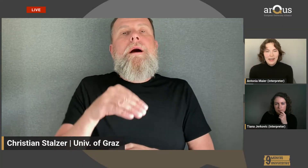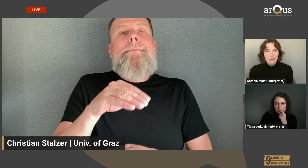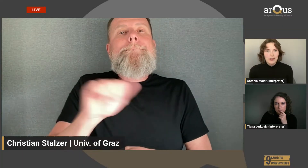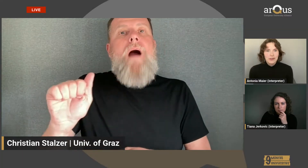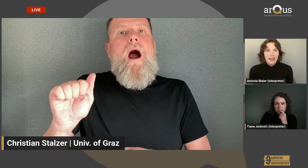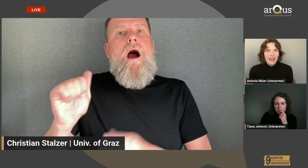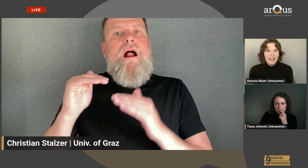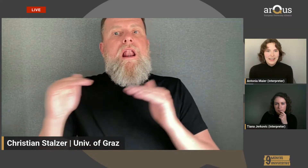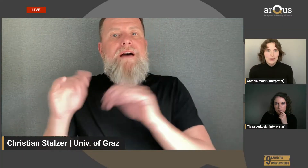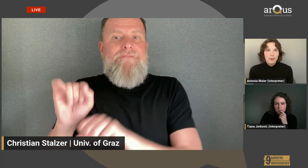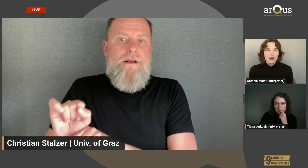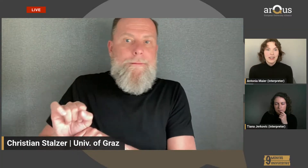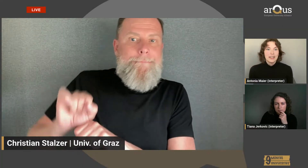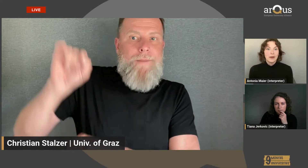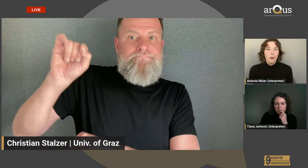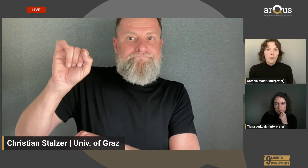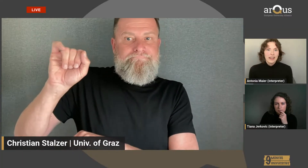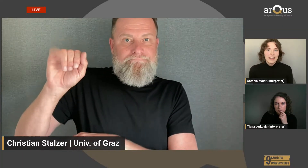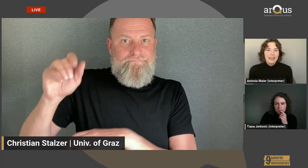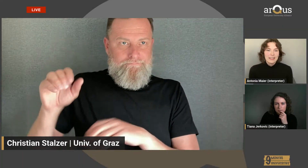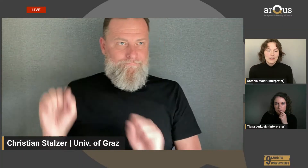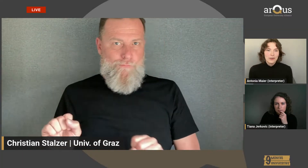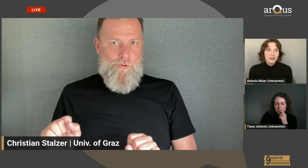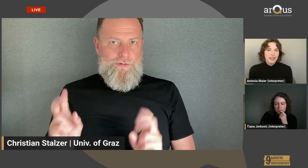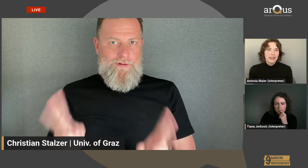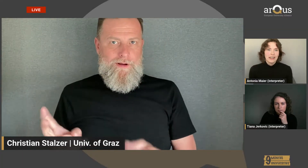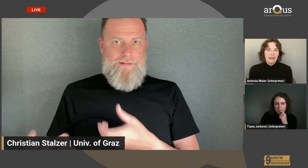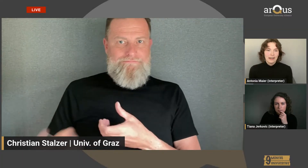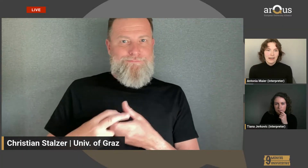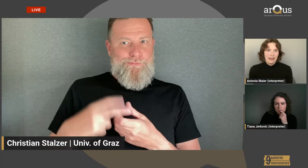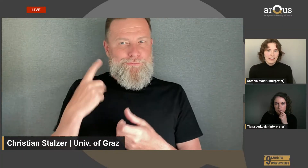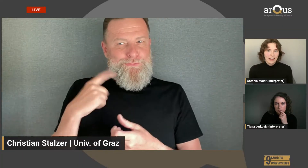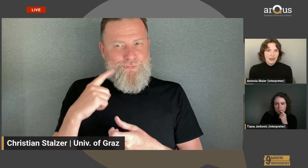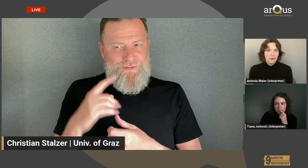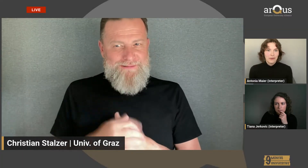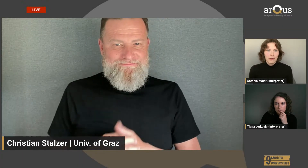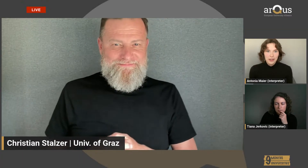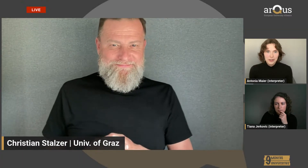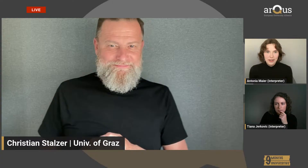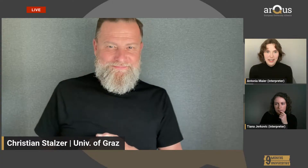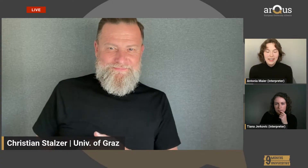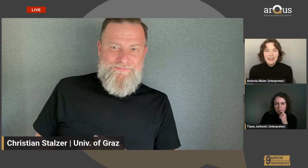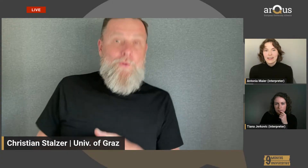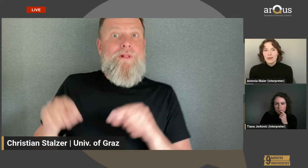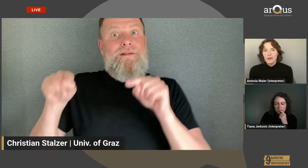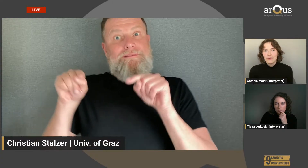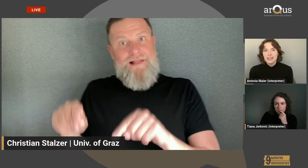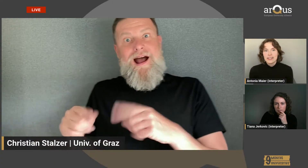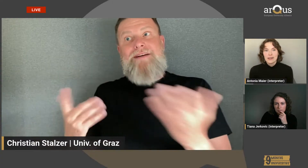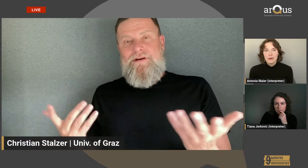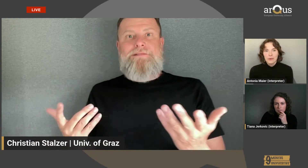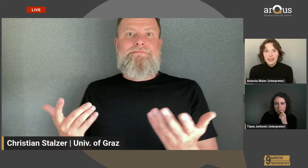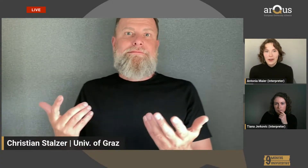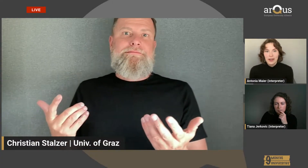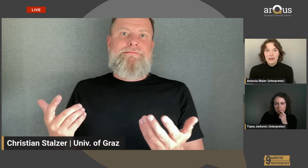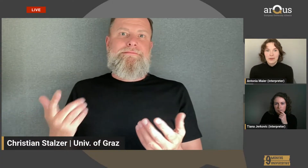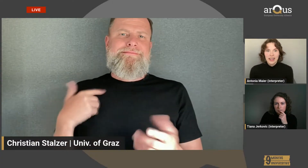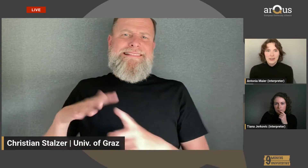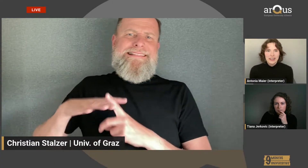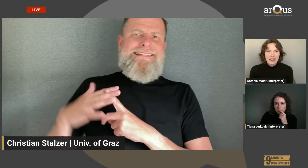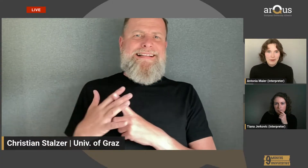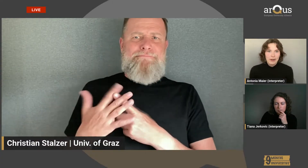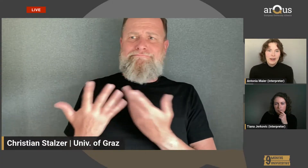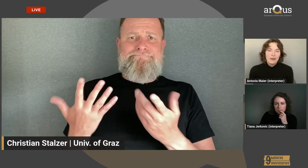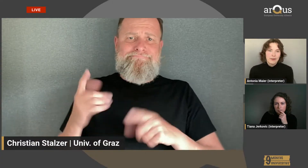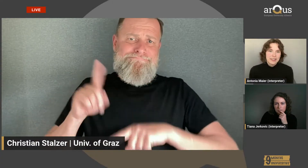achievement, and I want to add that we are the only institution in the country of Austria that offers a degree on a